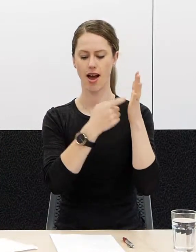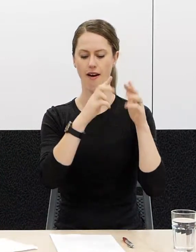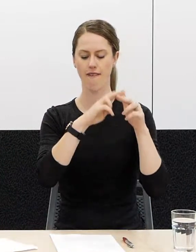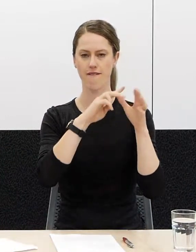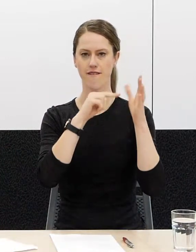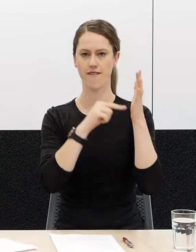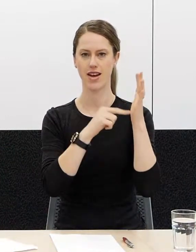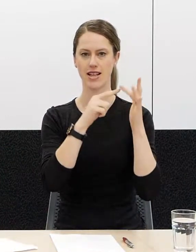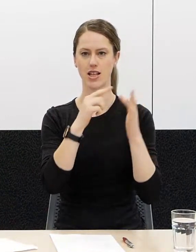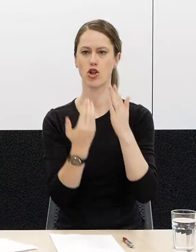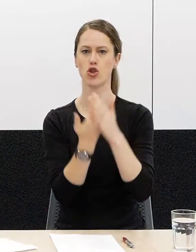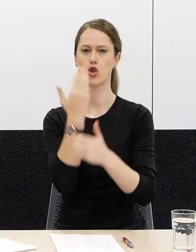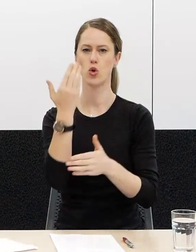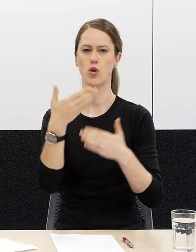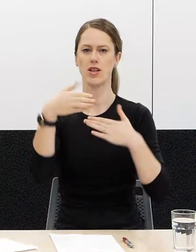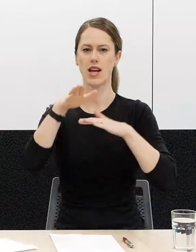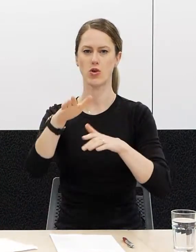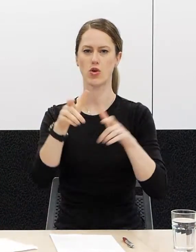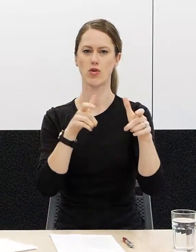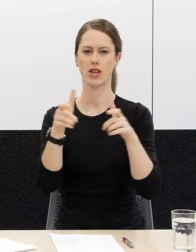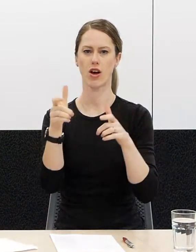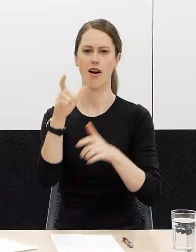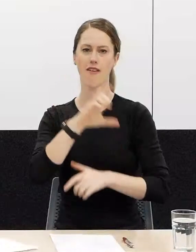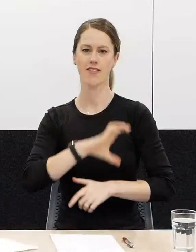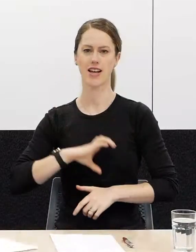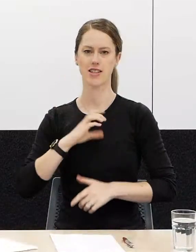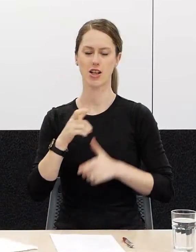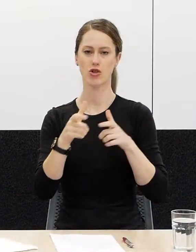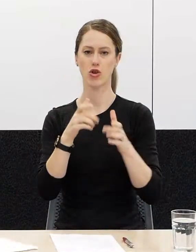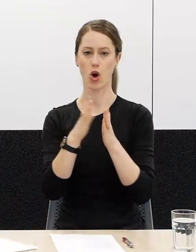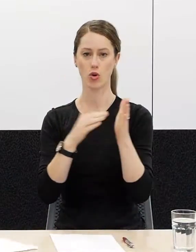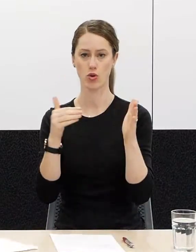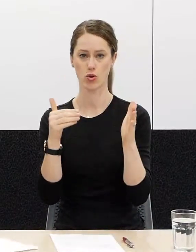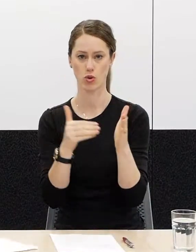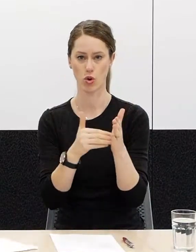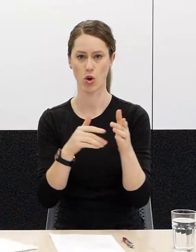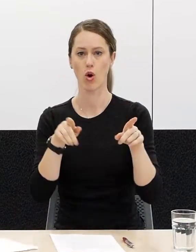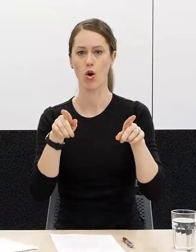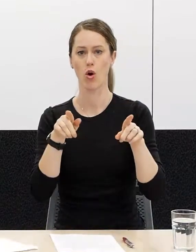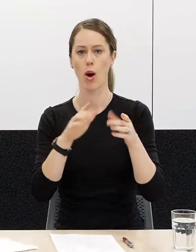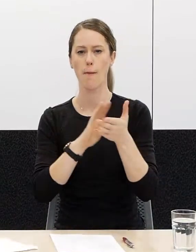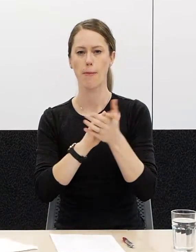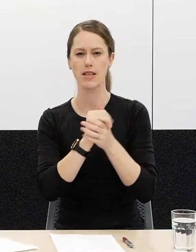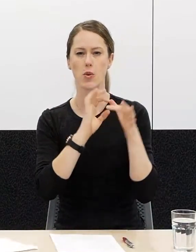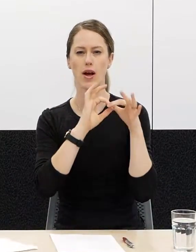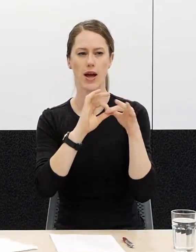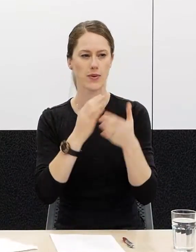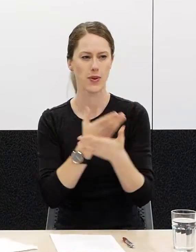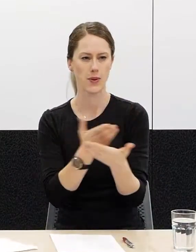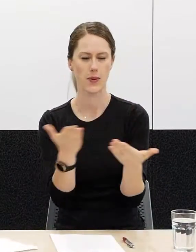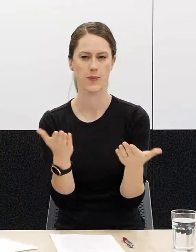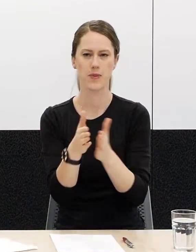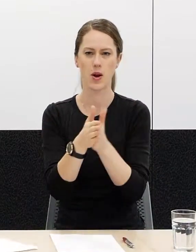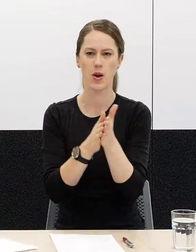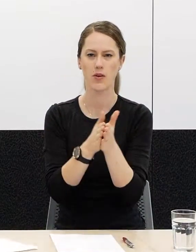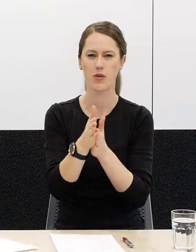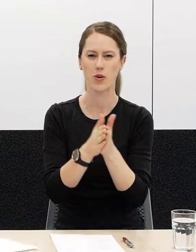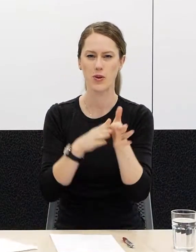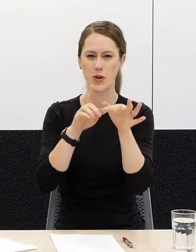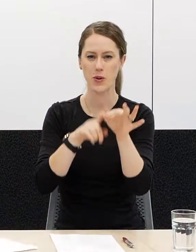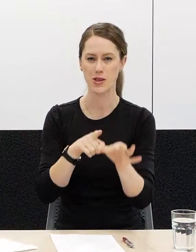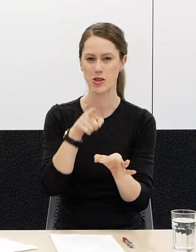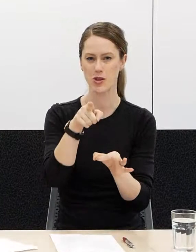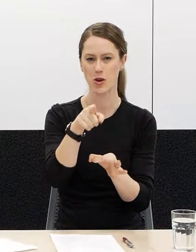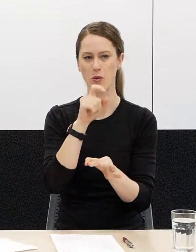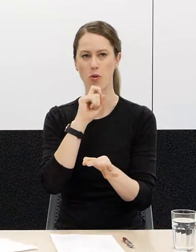of Cancer Control New Zealand. So welcome, Diana. Hello. We're pleased to be able to engage with you all, and we look forward to the questions that you're